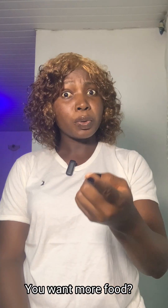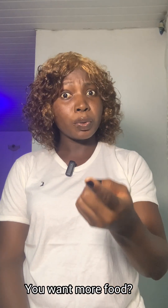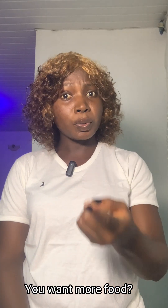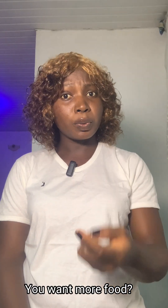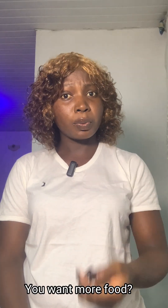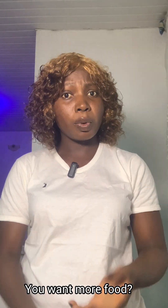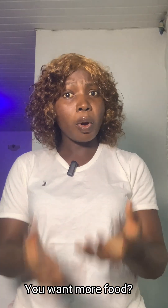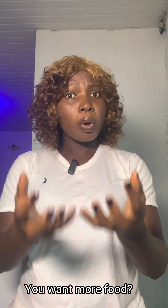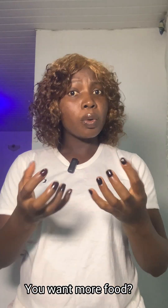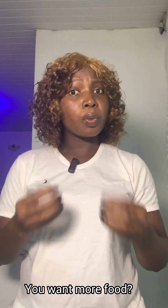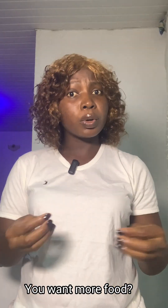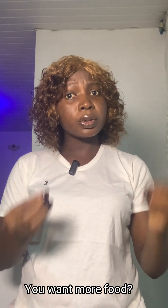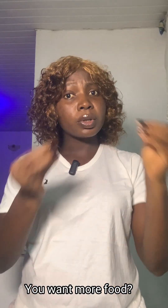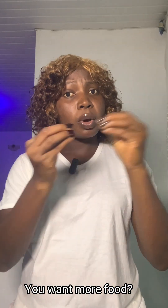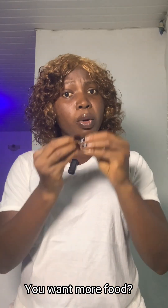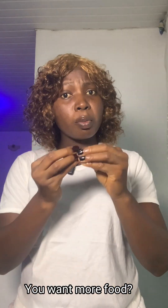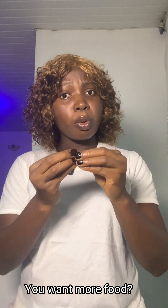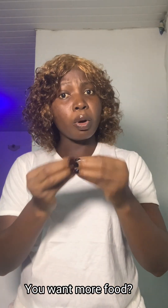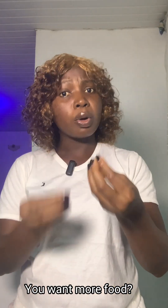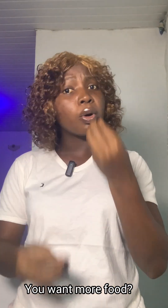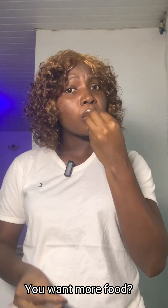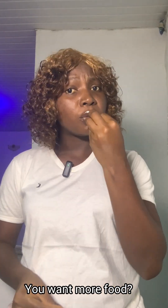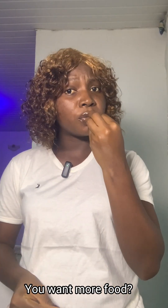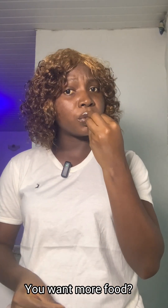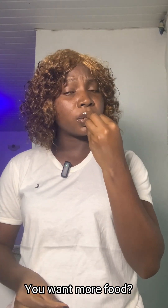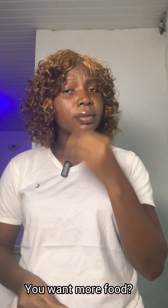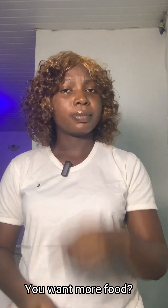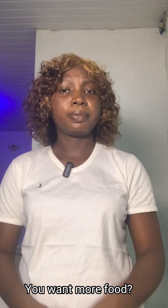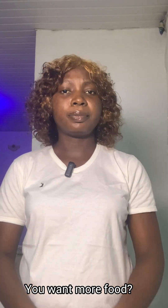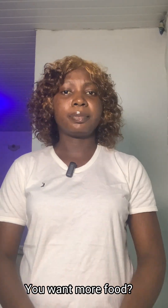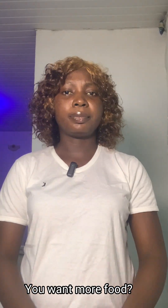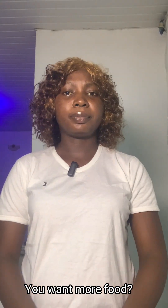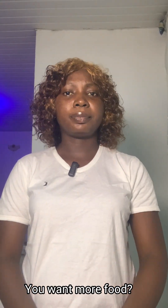You want more food?